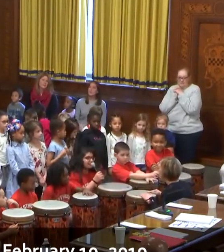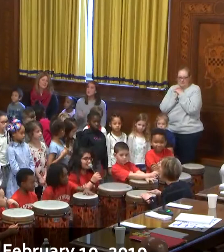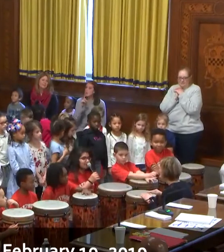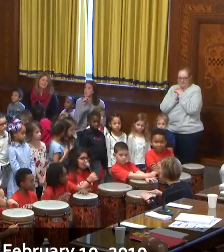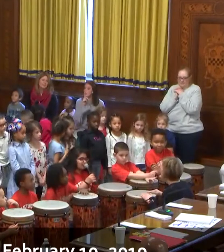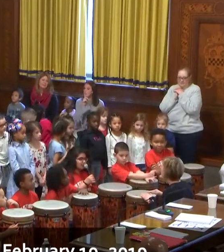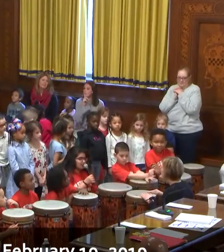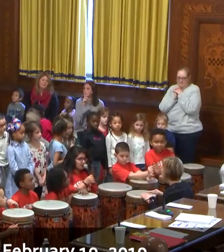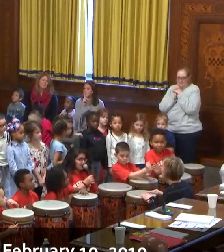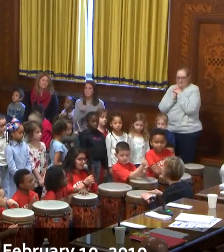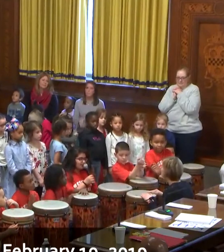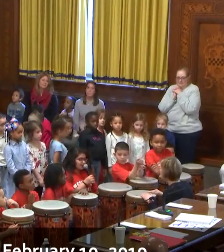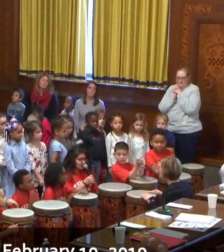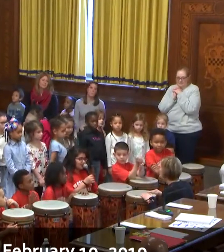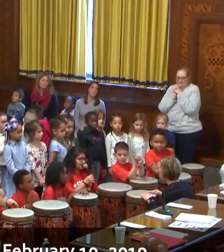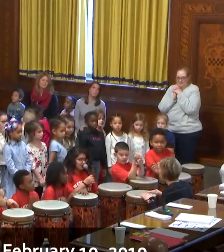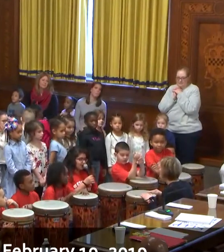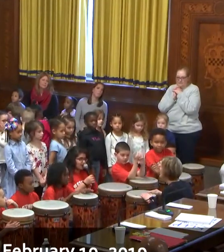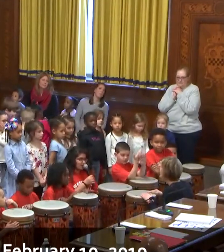Okay.